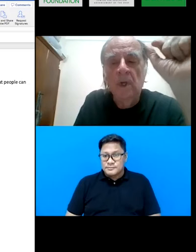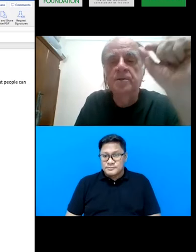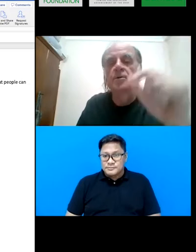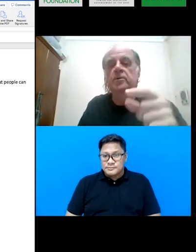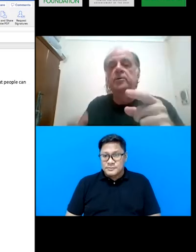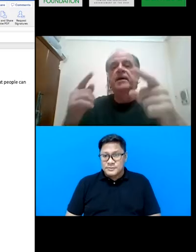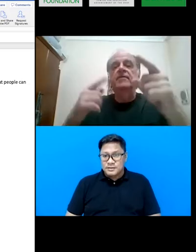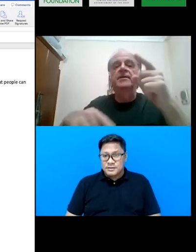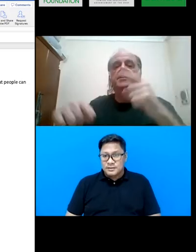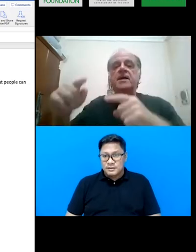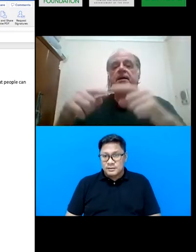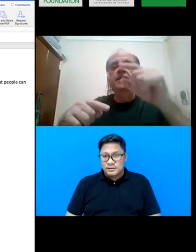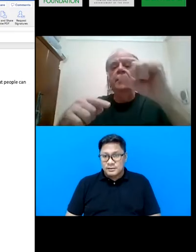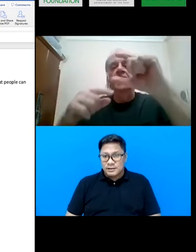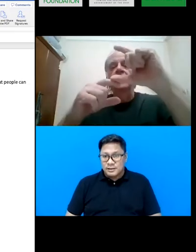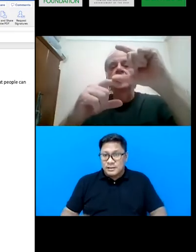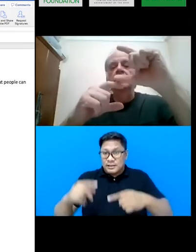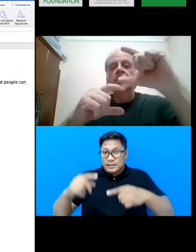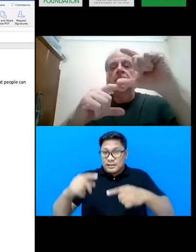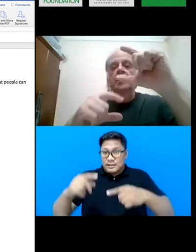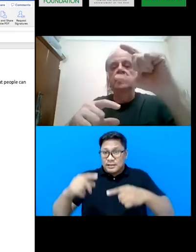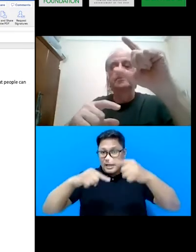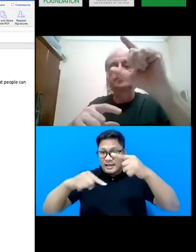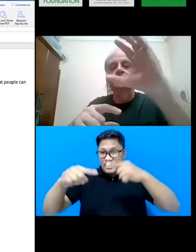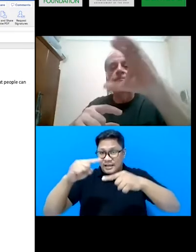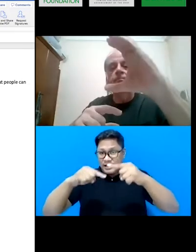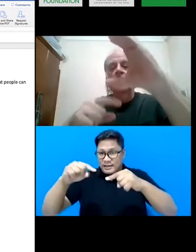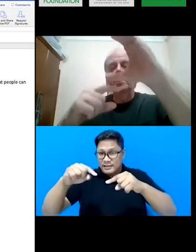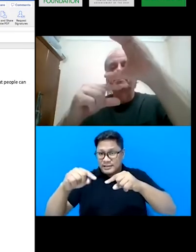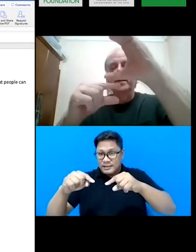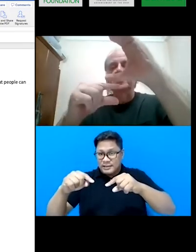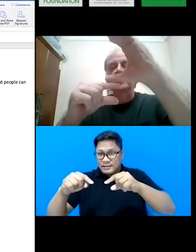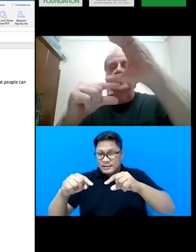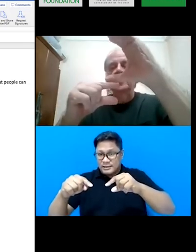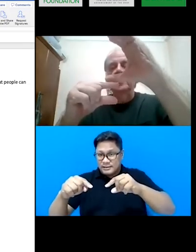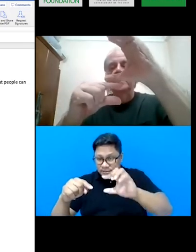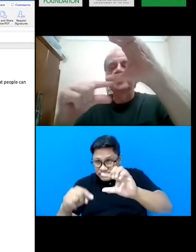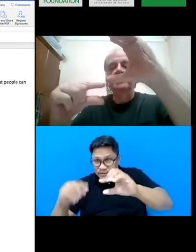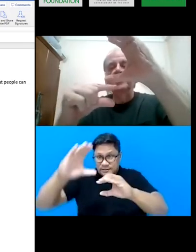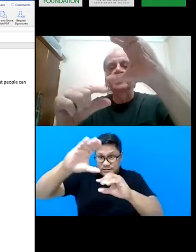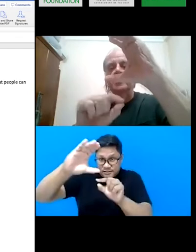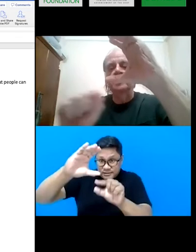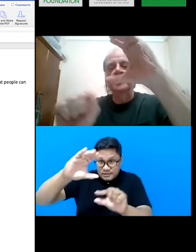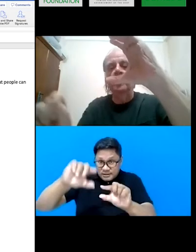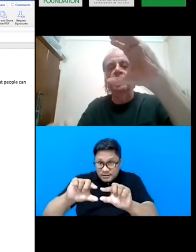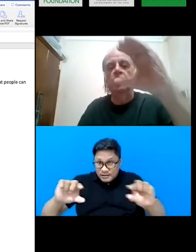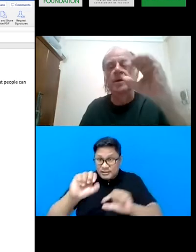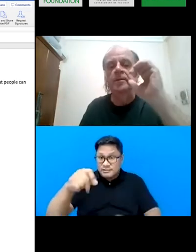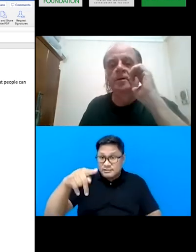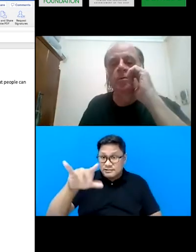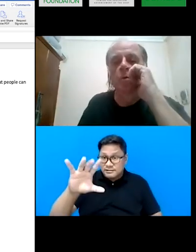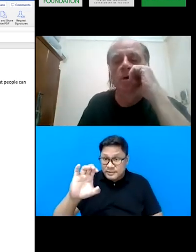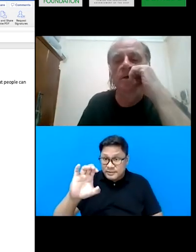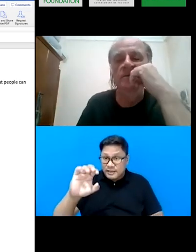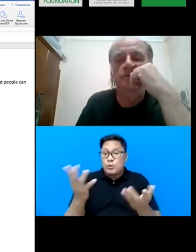Okay, I'll just So make a you note. would have like the sign and then a space, and the space could be where you write